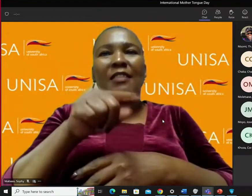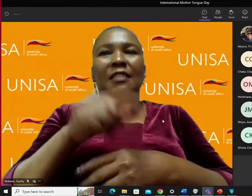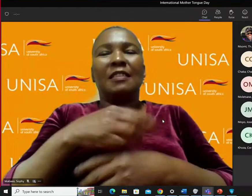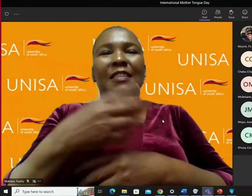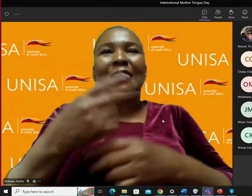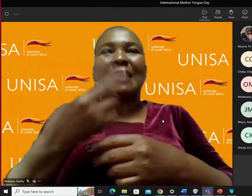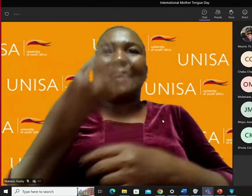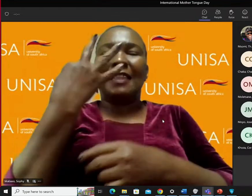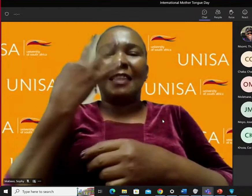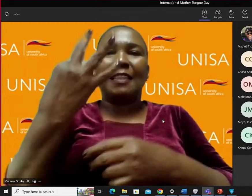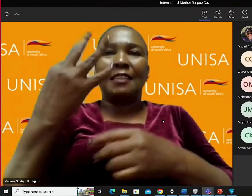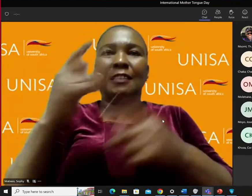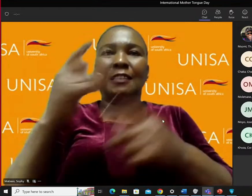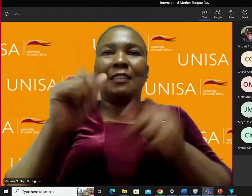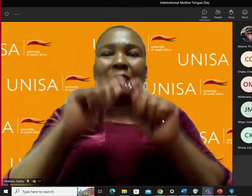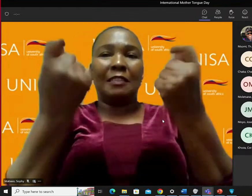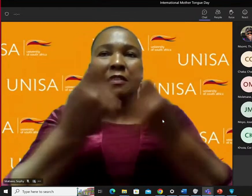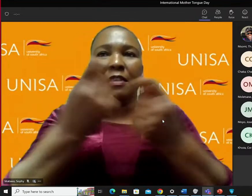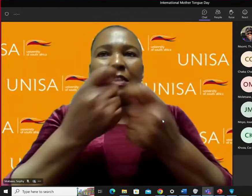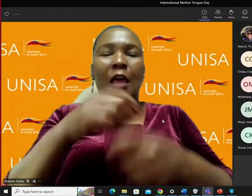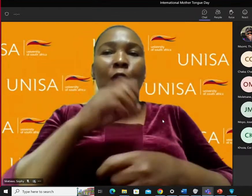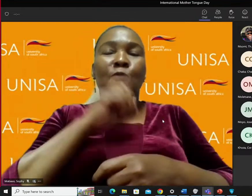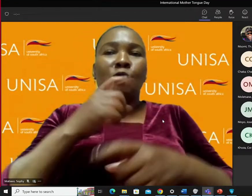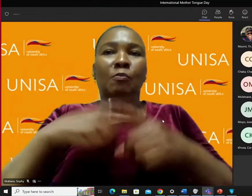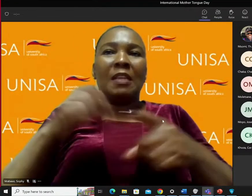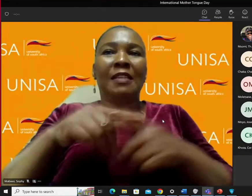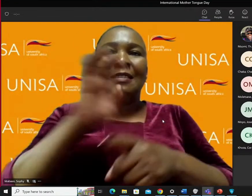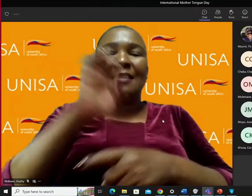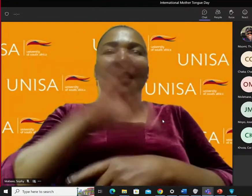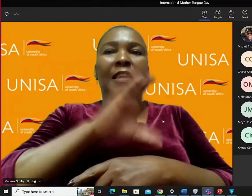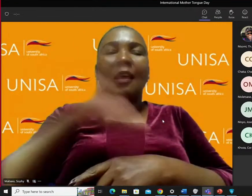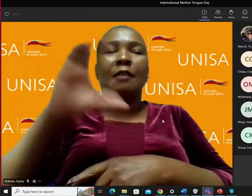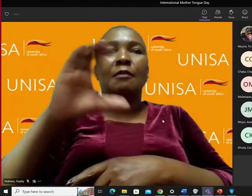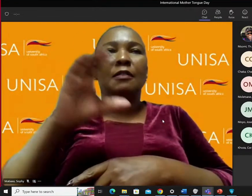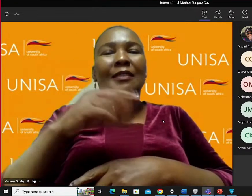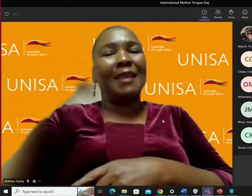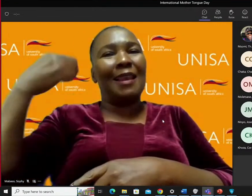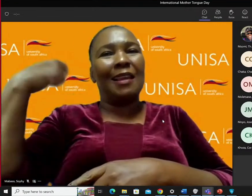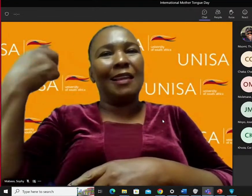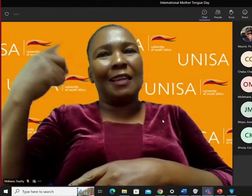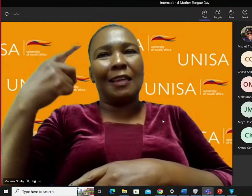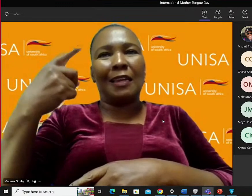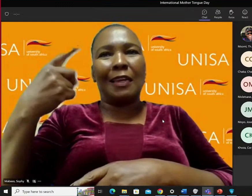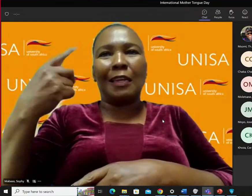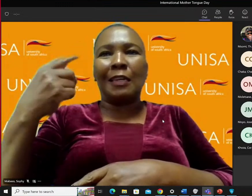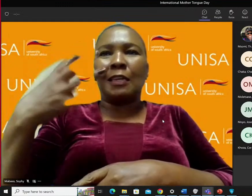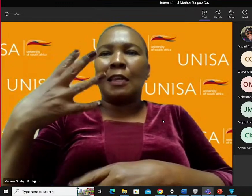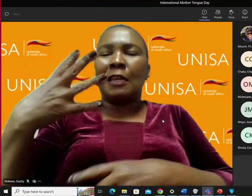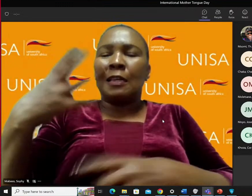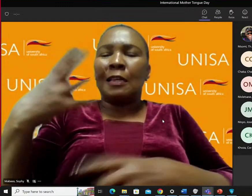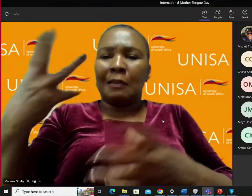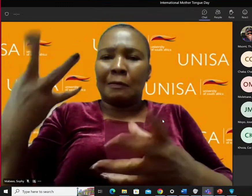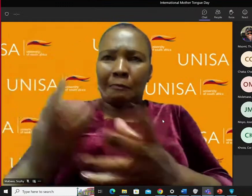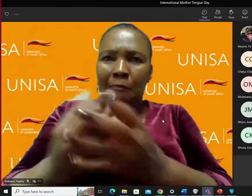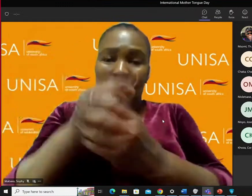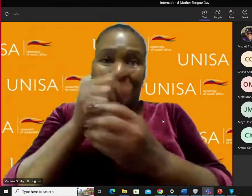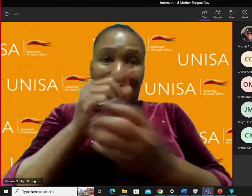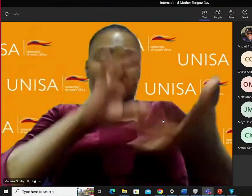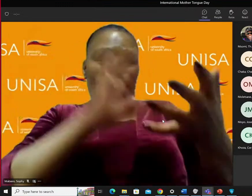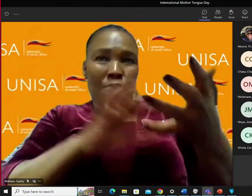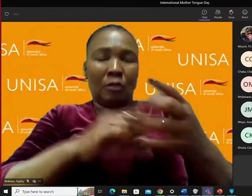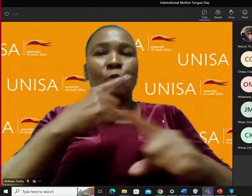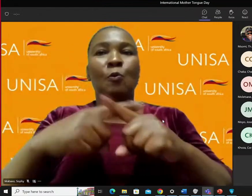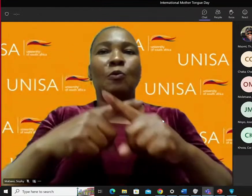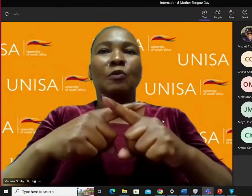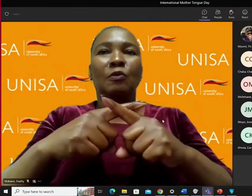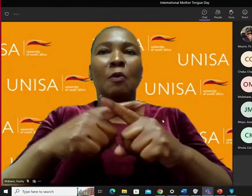in the Eastern Cape, the language that accompanied the story was isiXhosa. I mean, I mostly write in